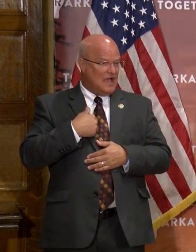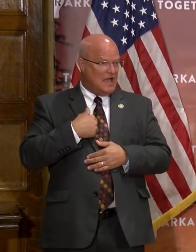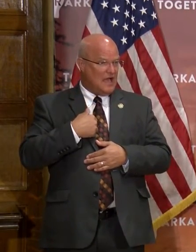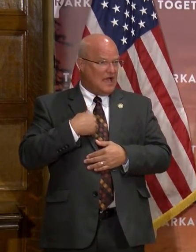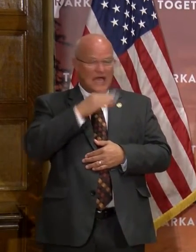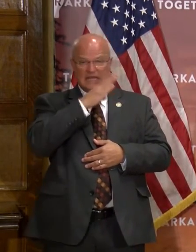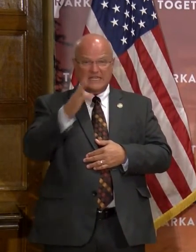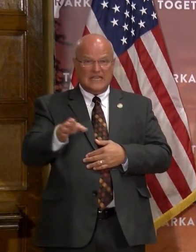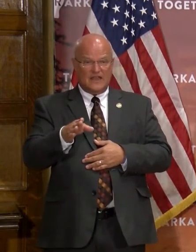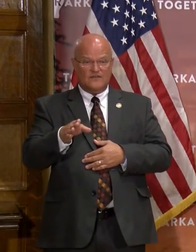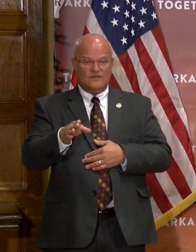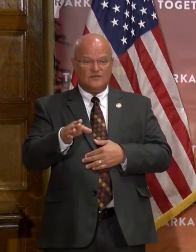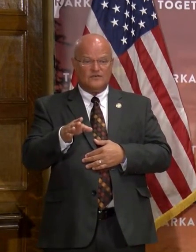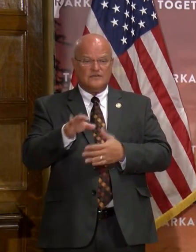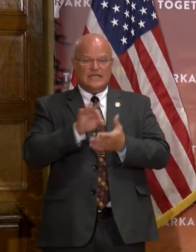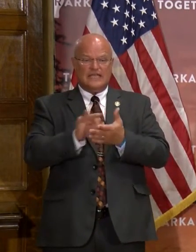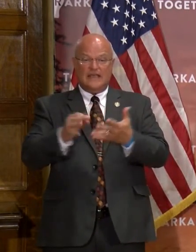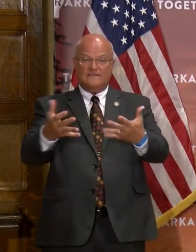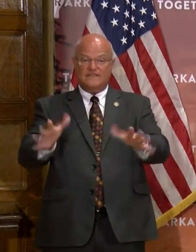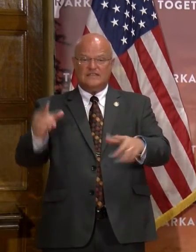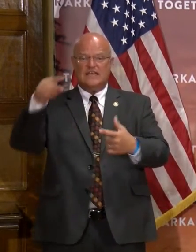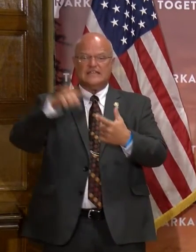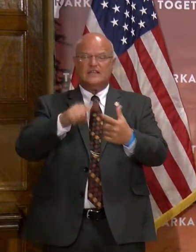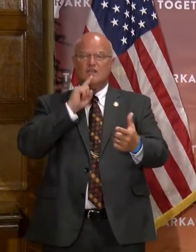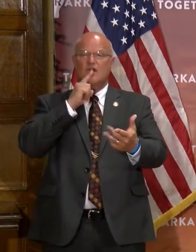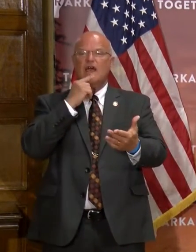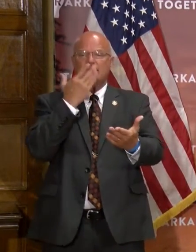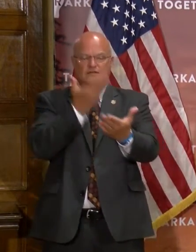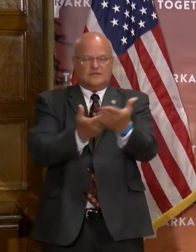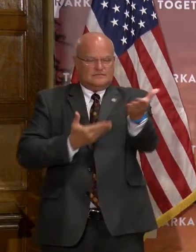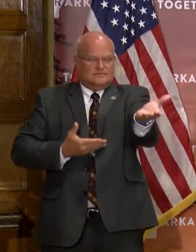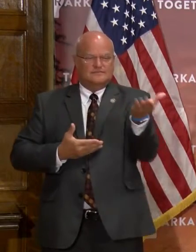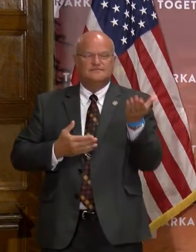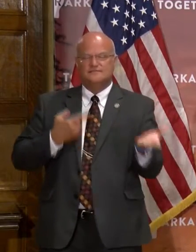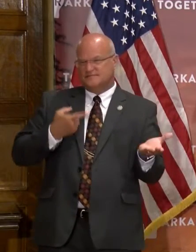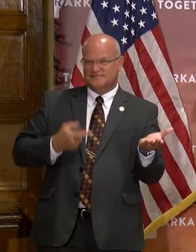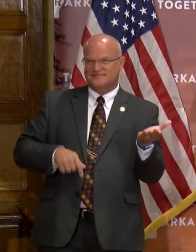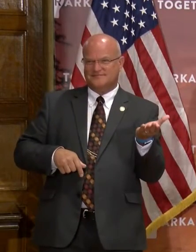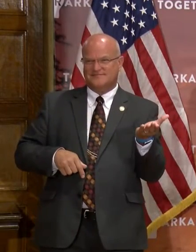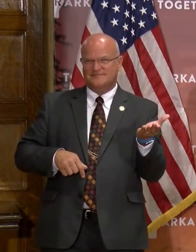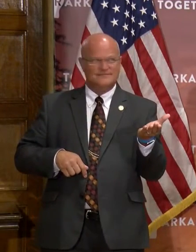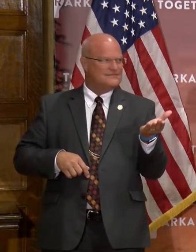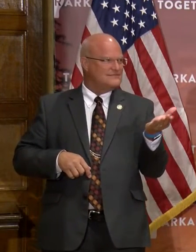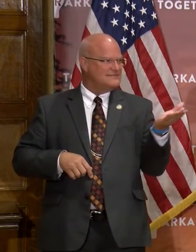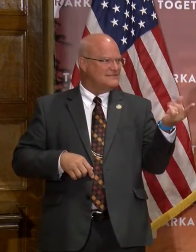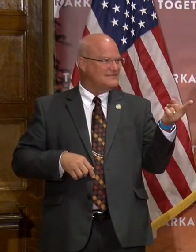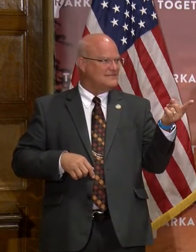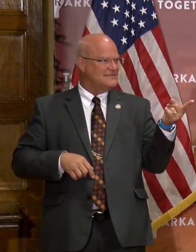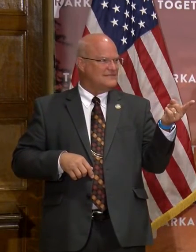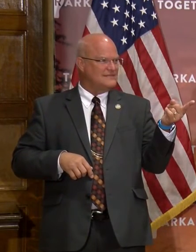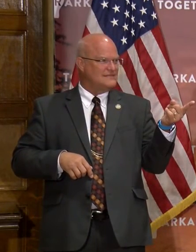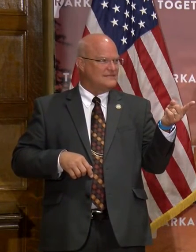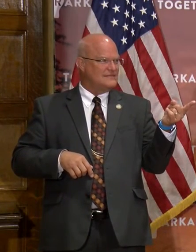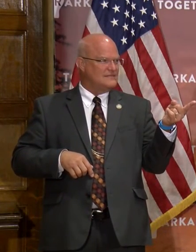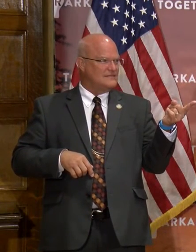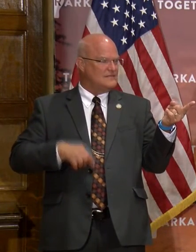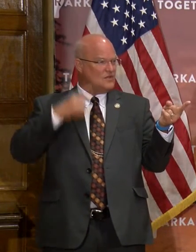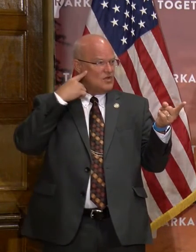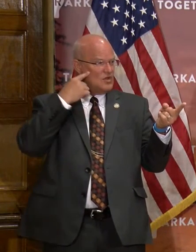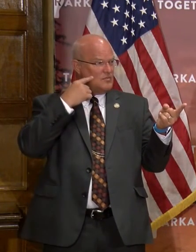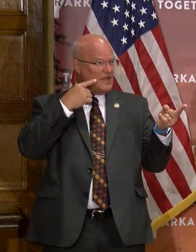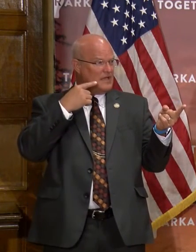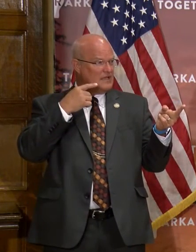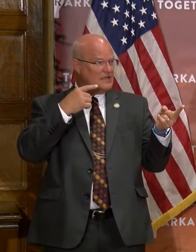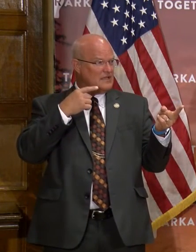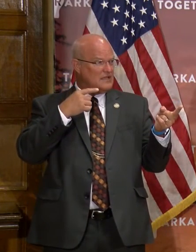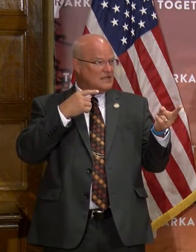I never count it done until they're actually in your hands. Follow up on that. We've heard about delays